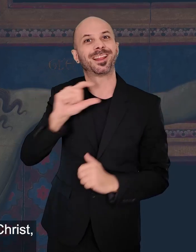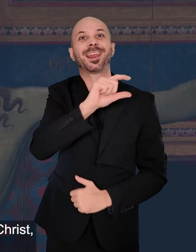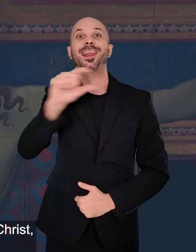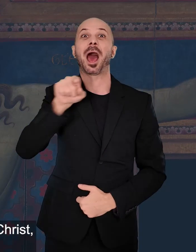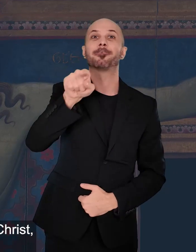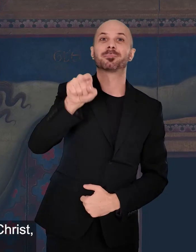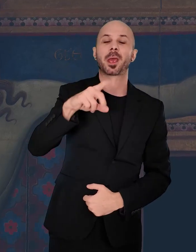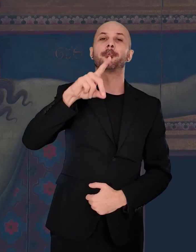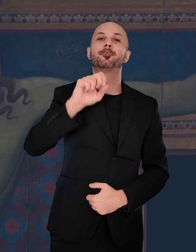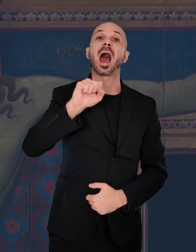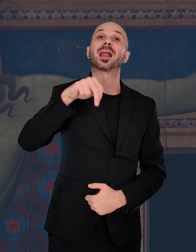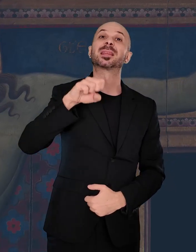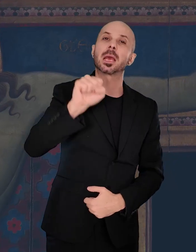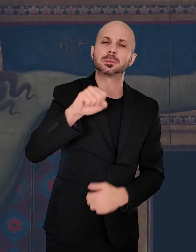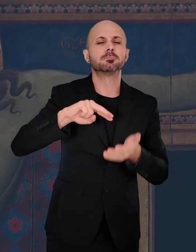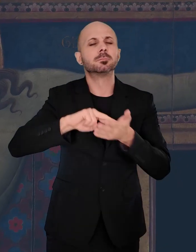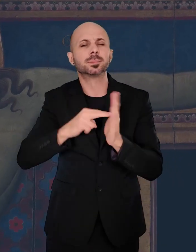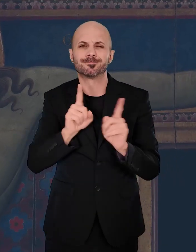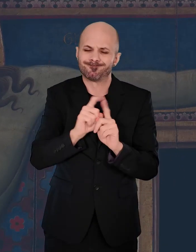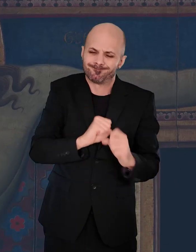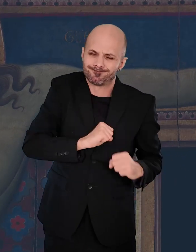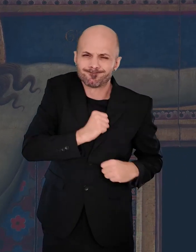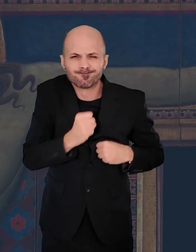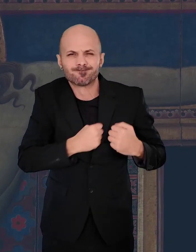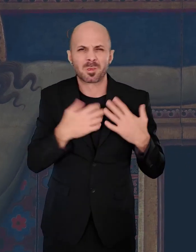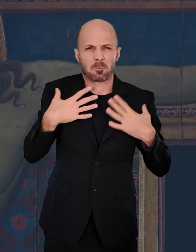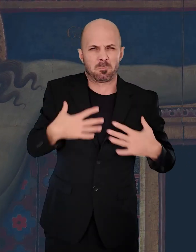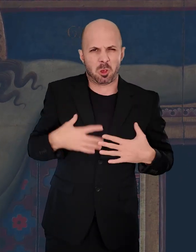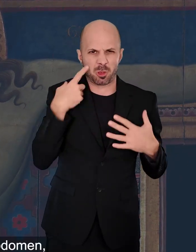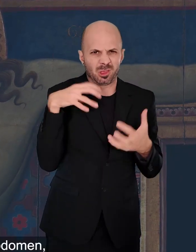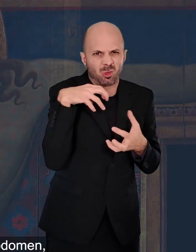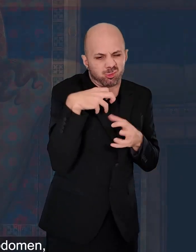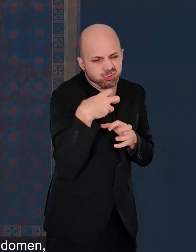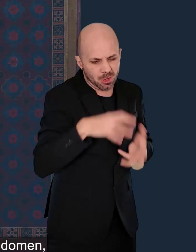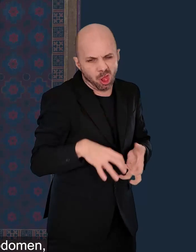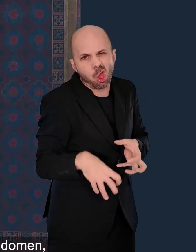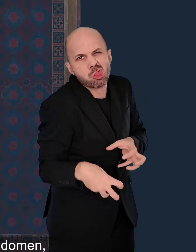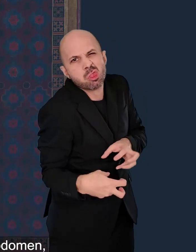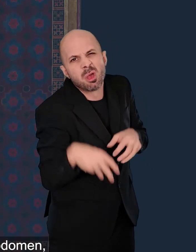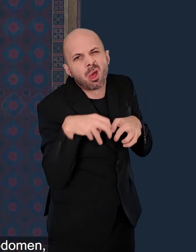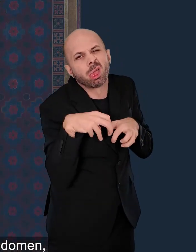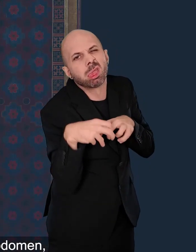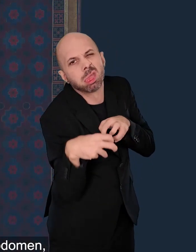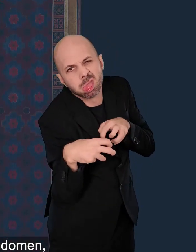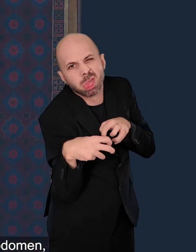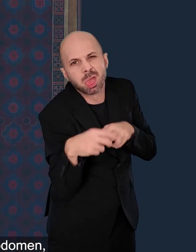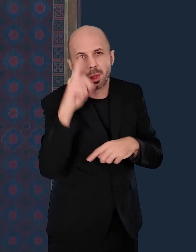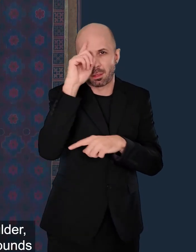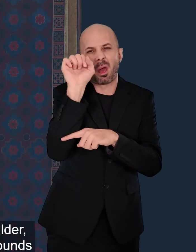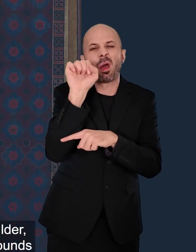is depicted as patiens, or suffering. The arched body, the relaxed abdomen, the